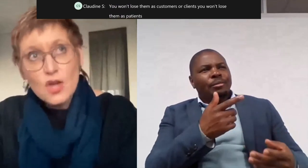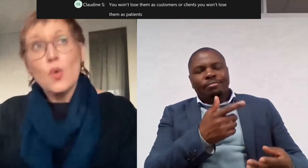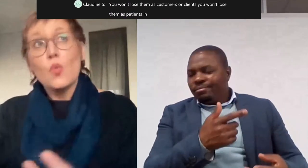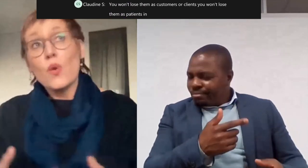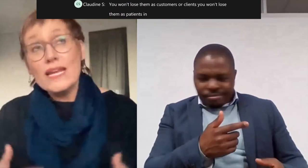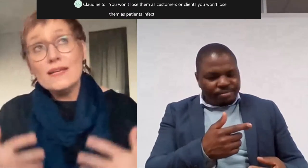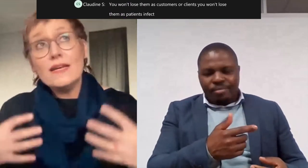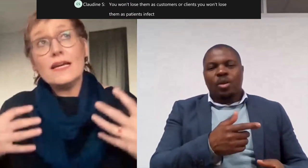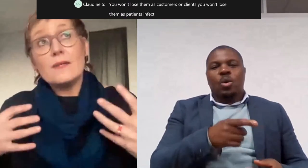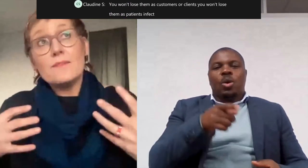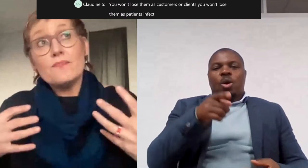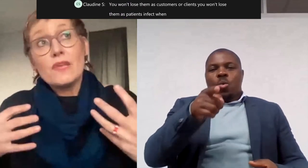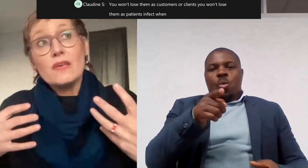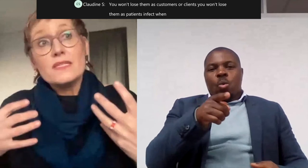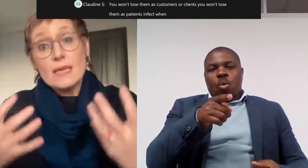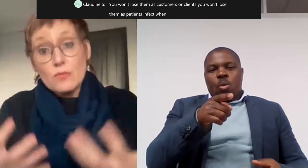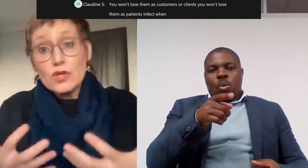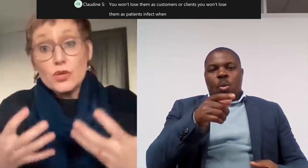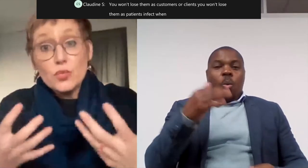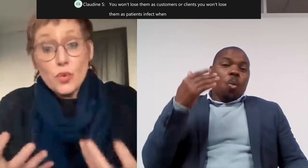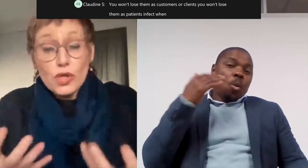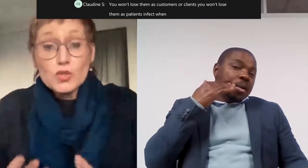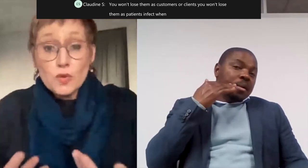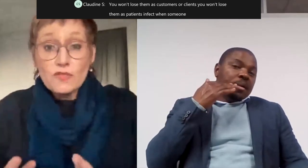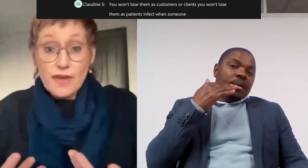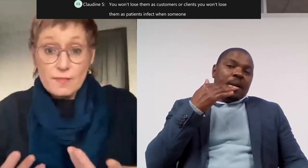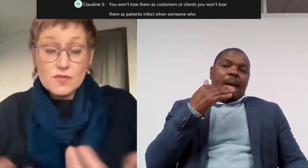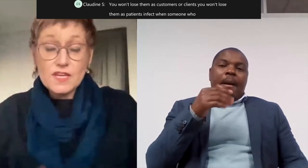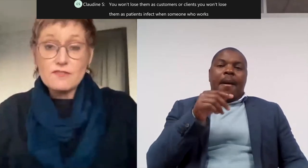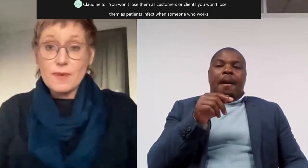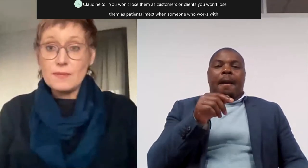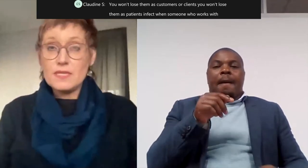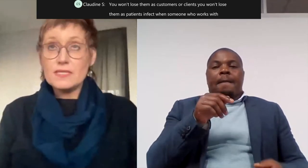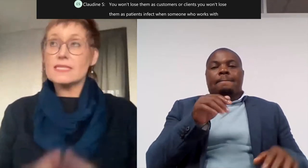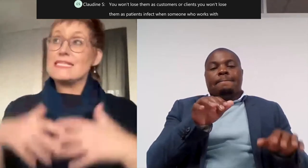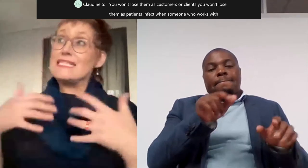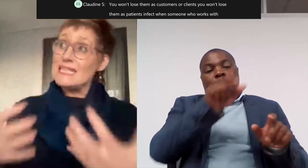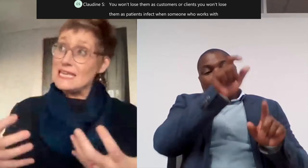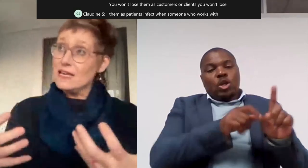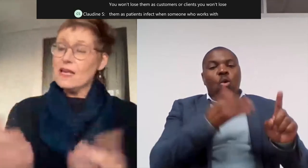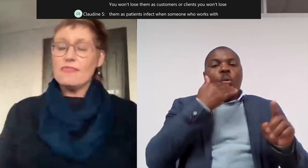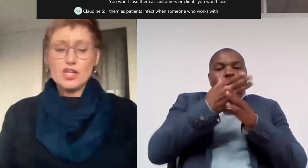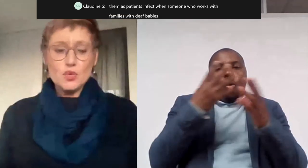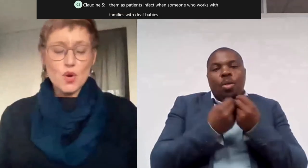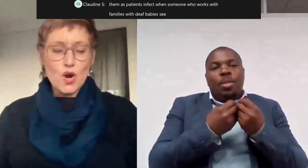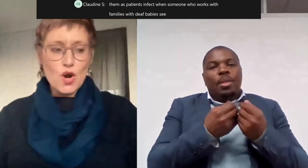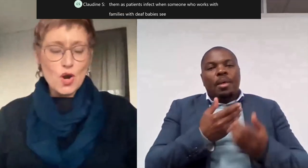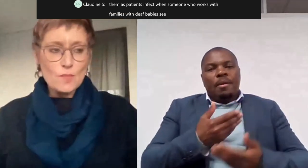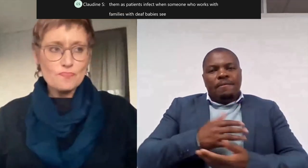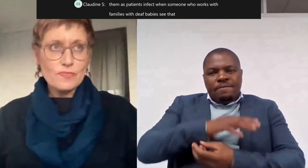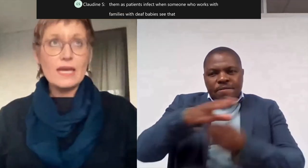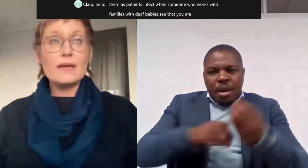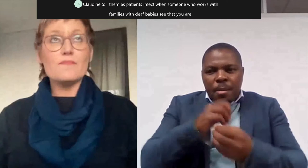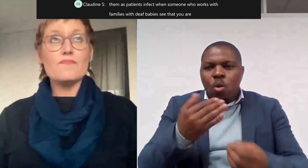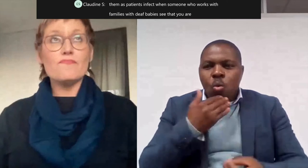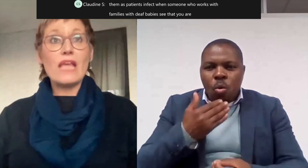fact, when someone who works with families with deaf babies see that you